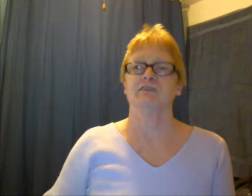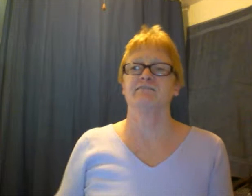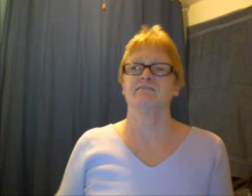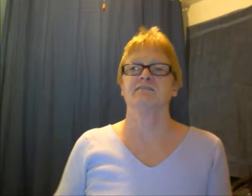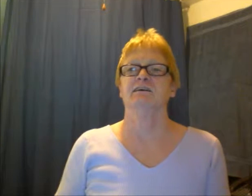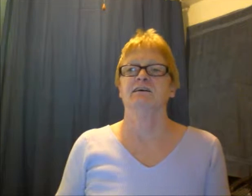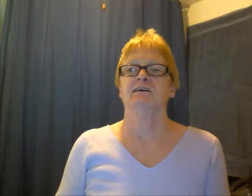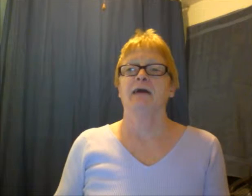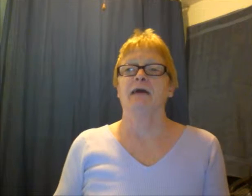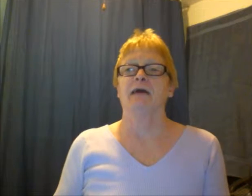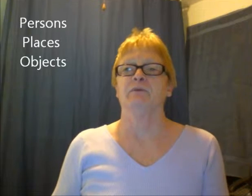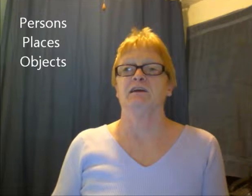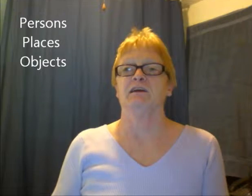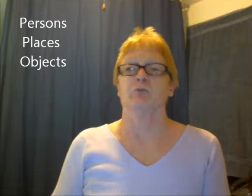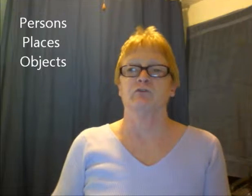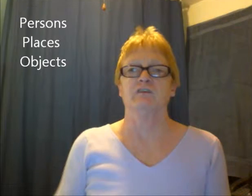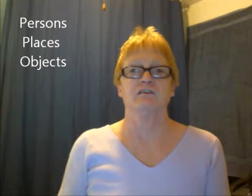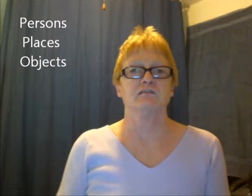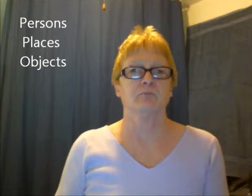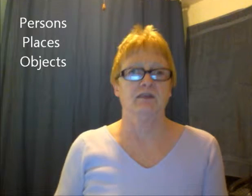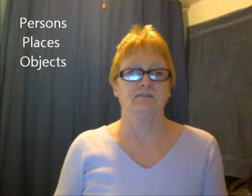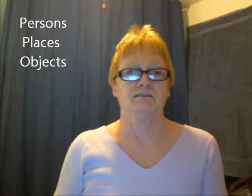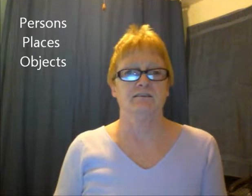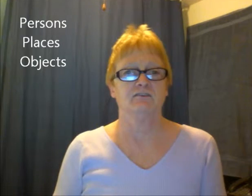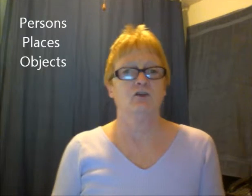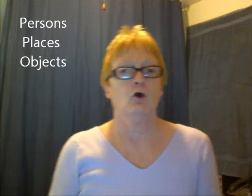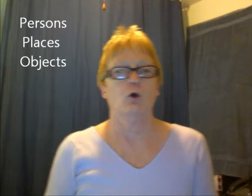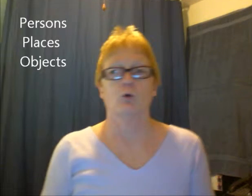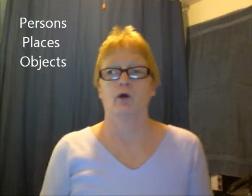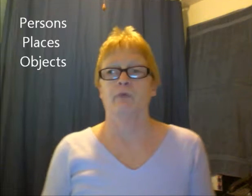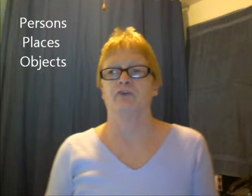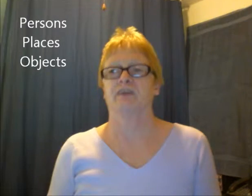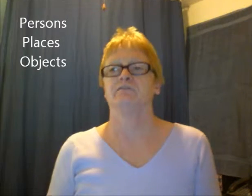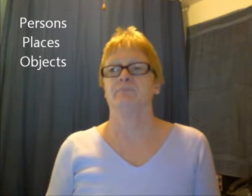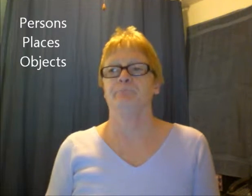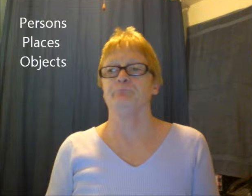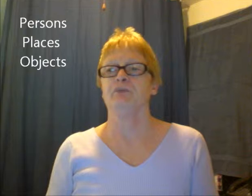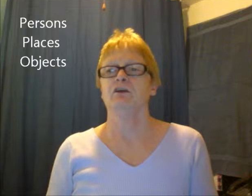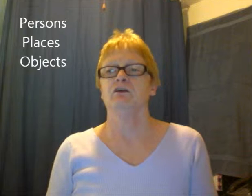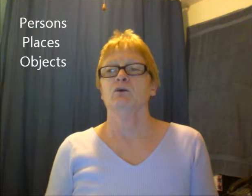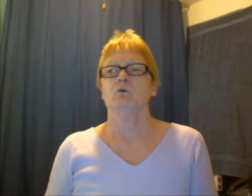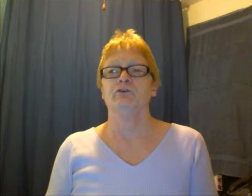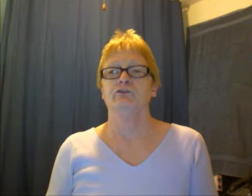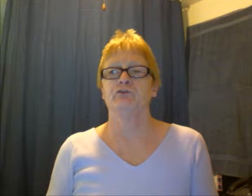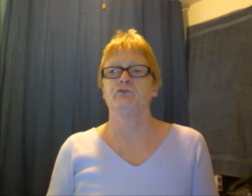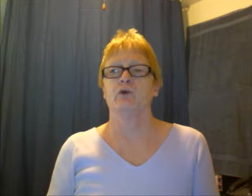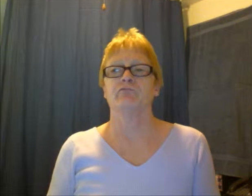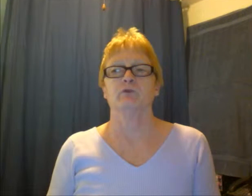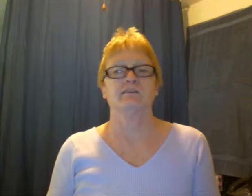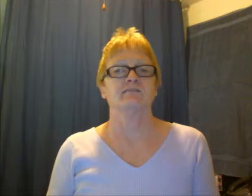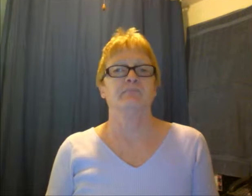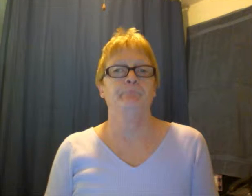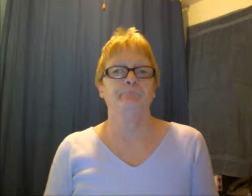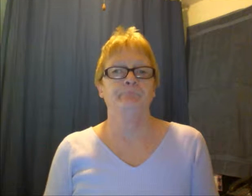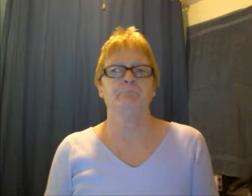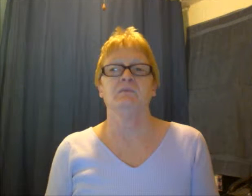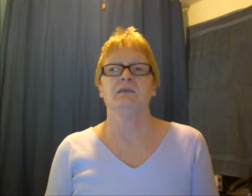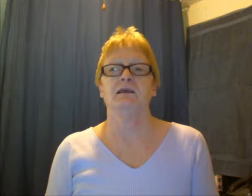Referents can be persons, places, or objects. When you use reference